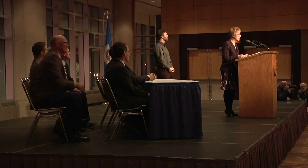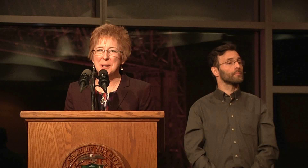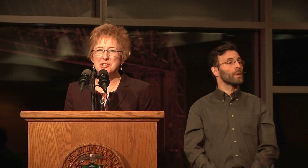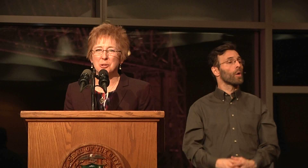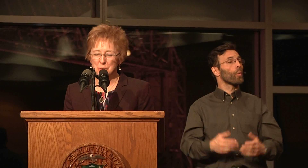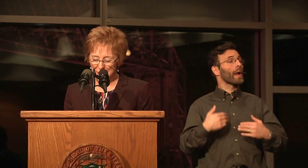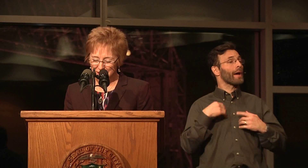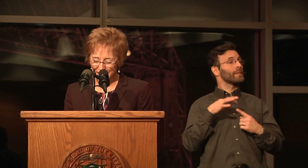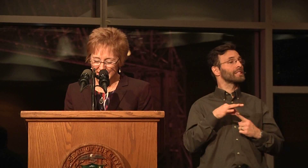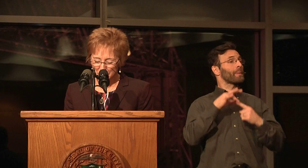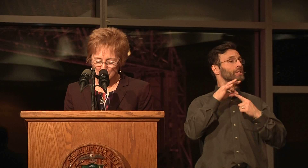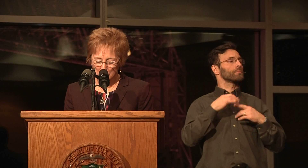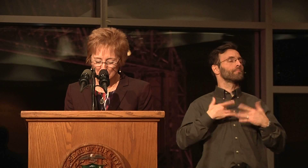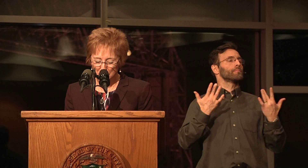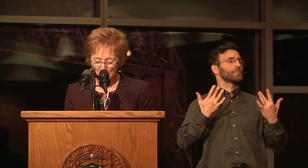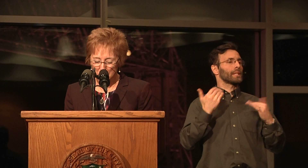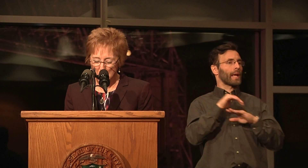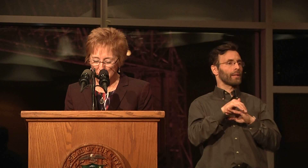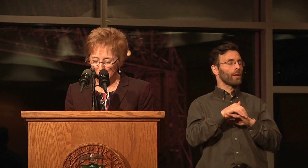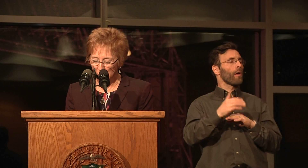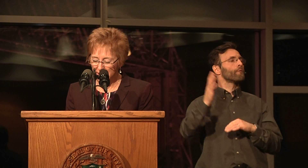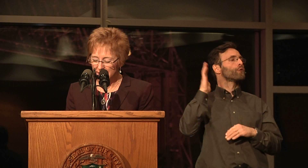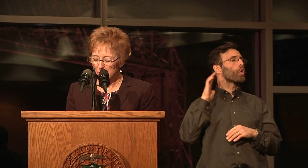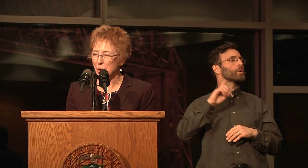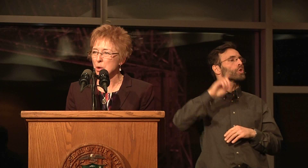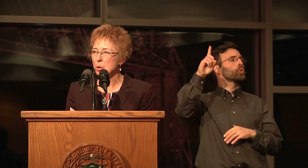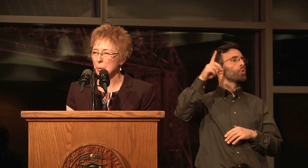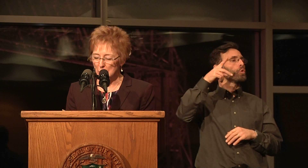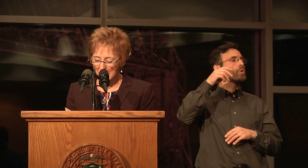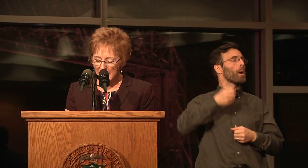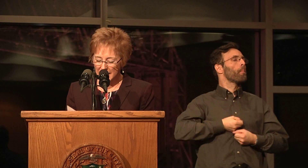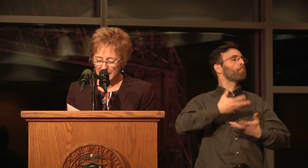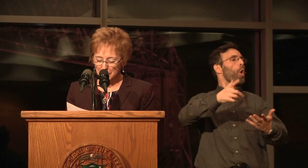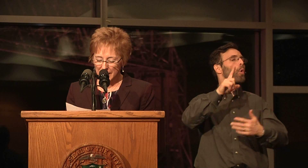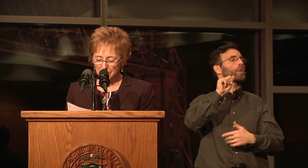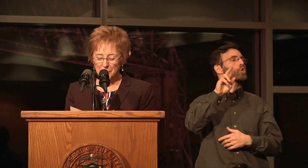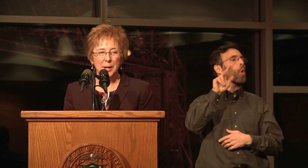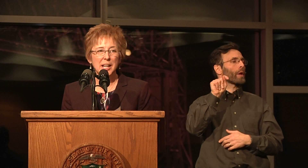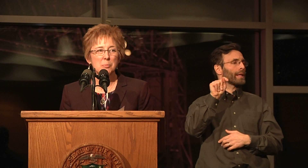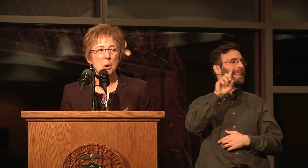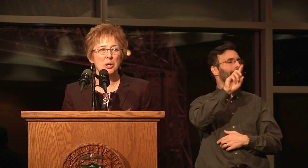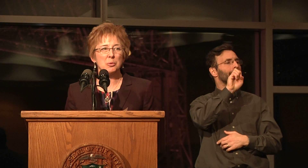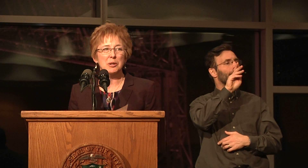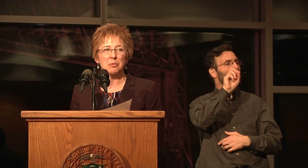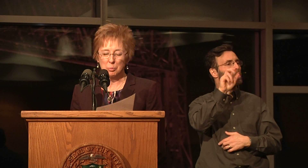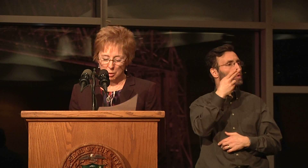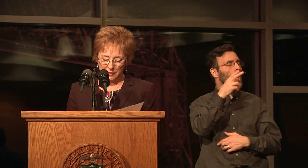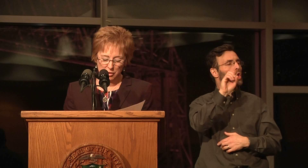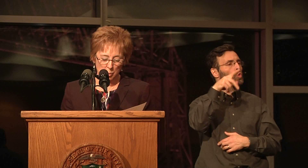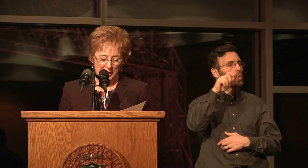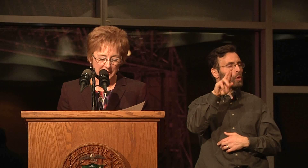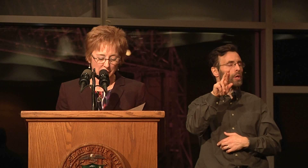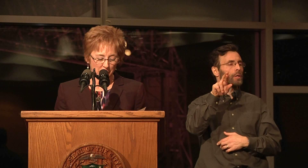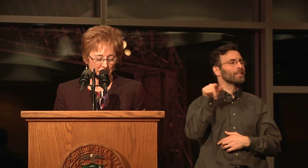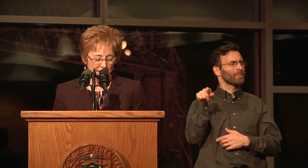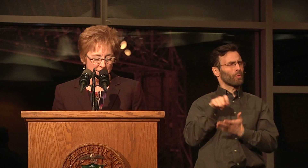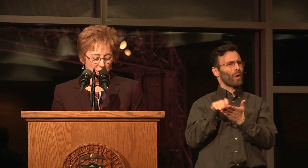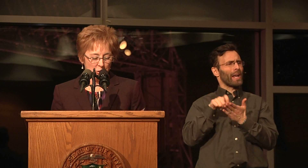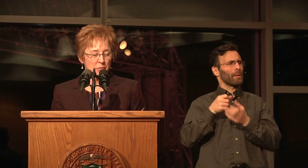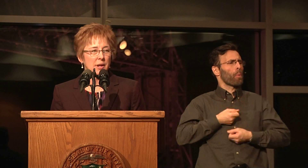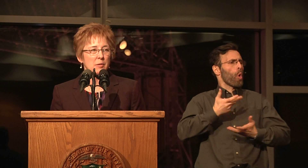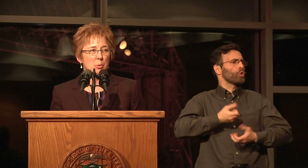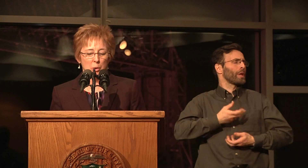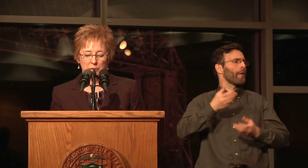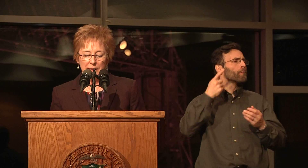We have a special treat tonight. Former Duluth Poet Laureate Debra Cooper. Debra has been writing poetry for more than 20 years and